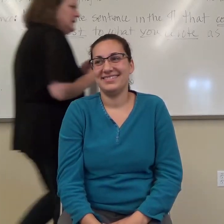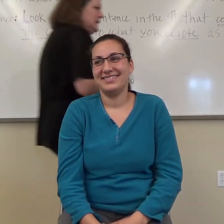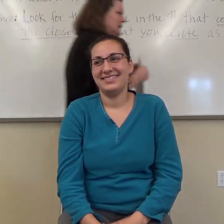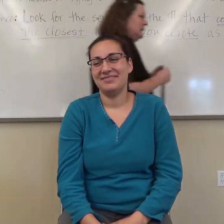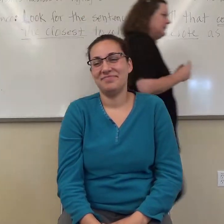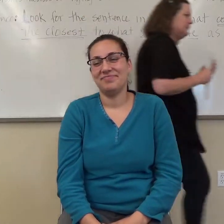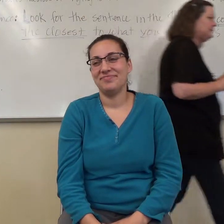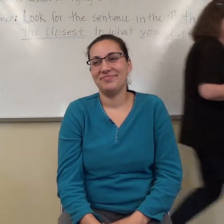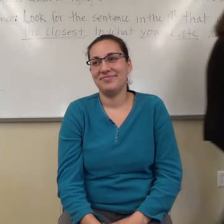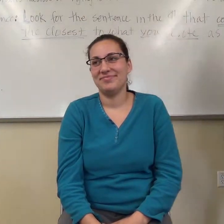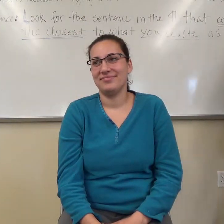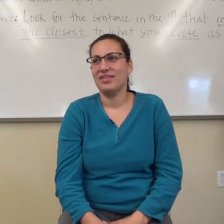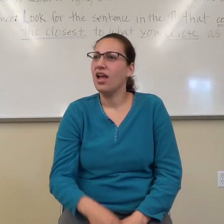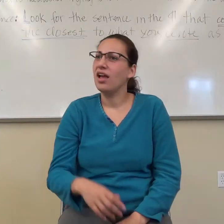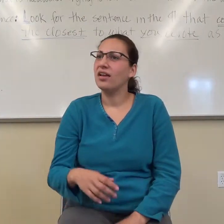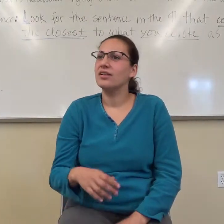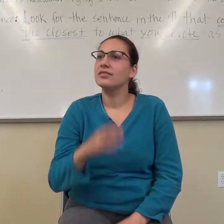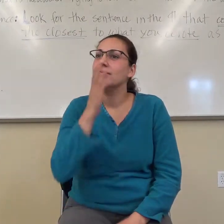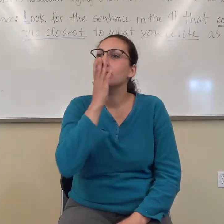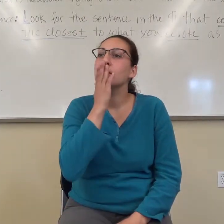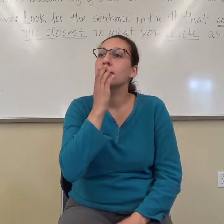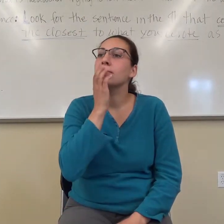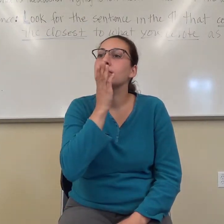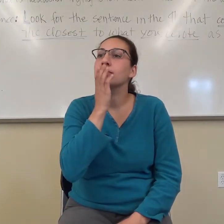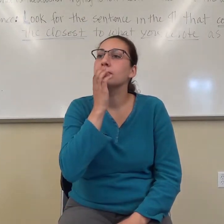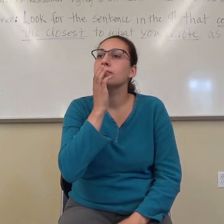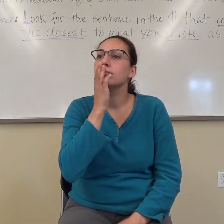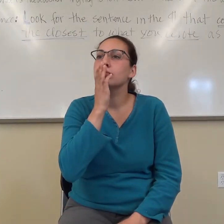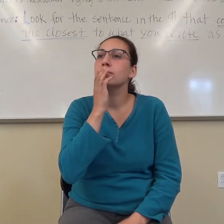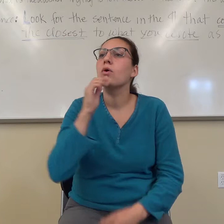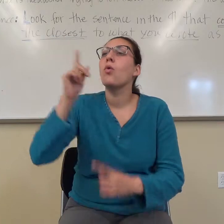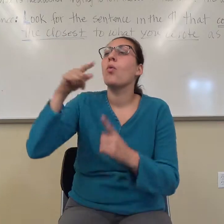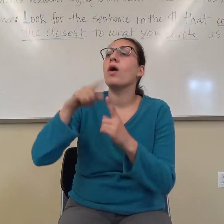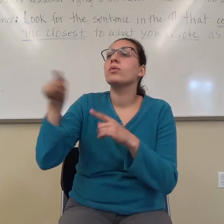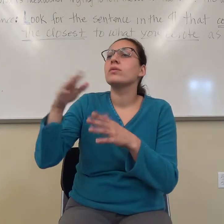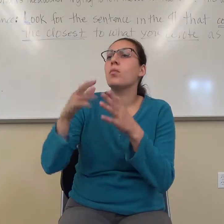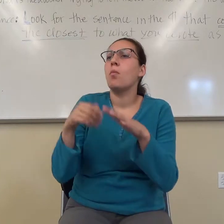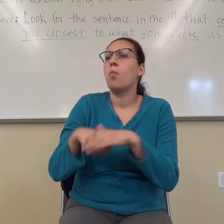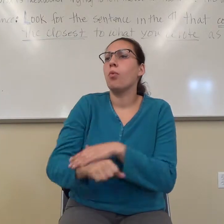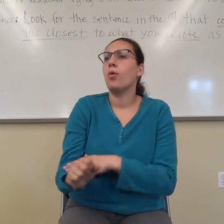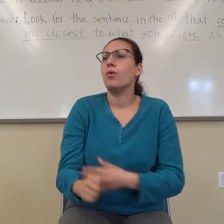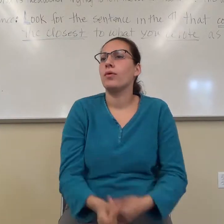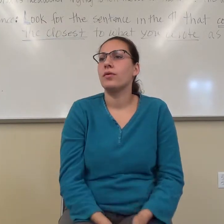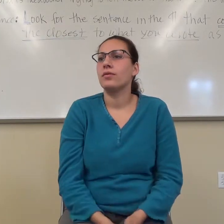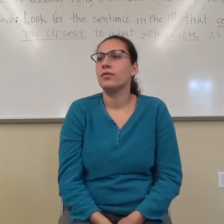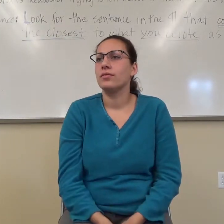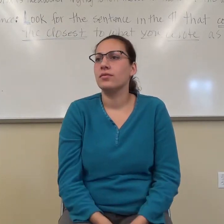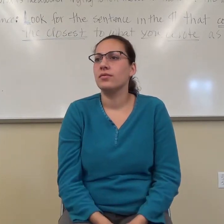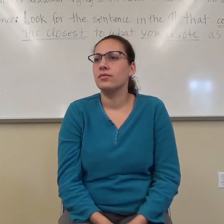the reading and writing exercise. And on this one,